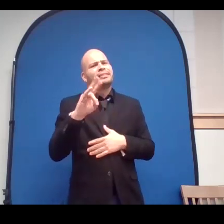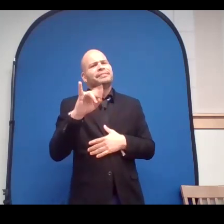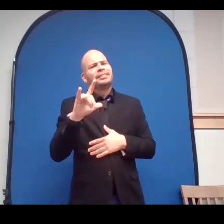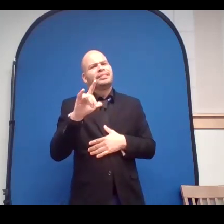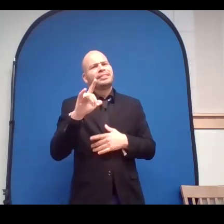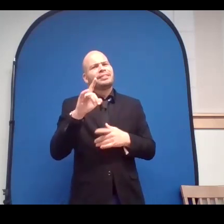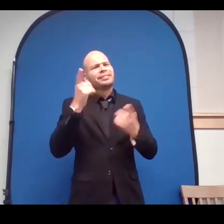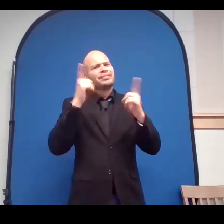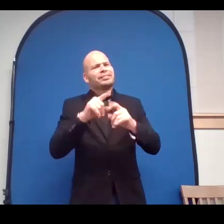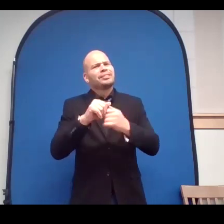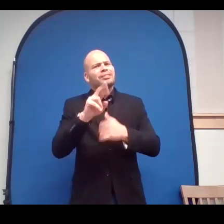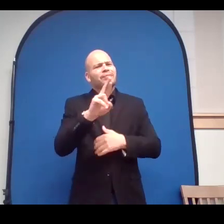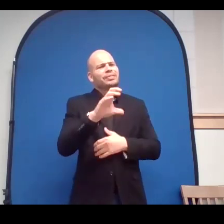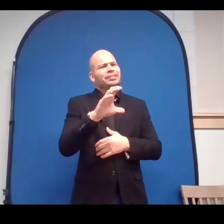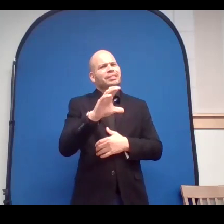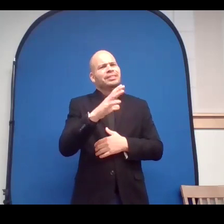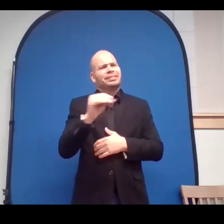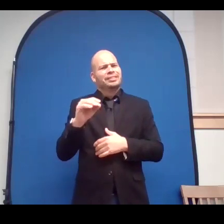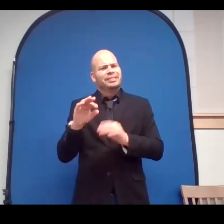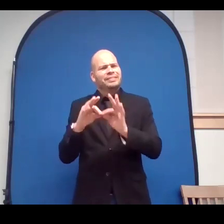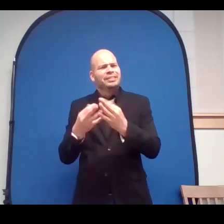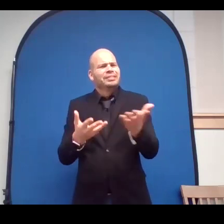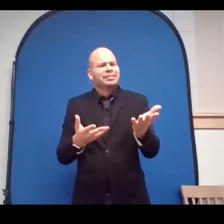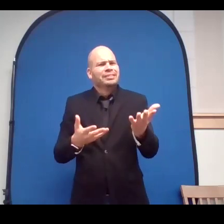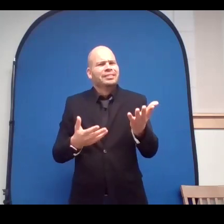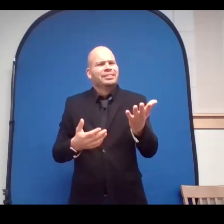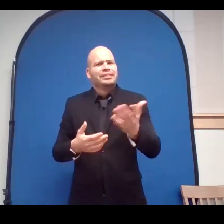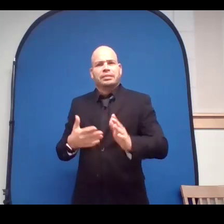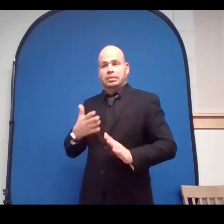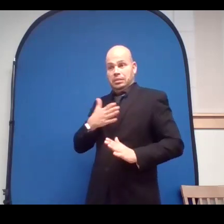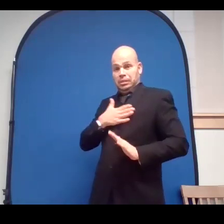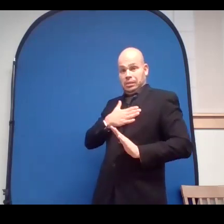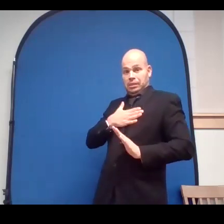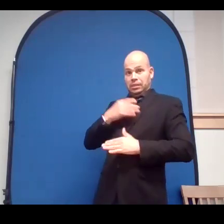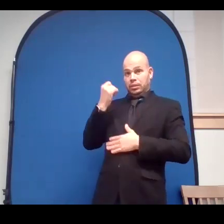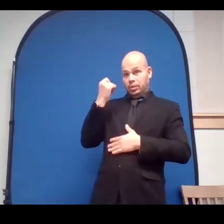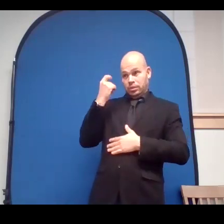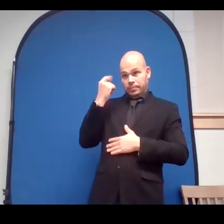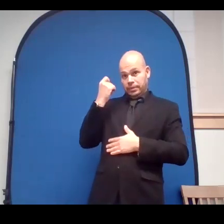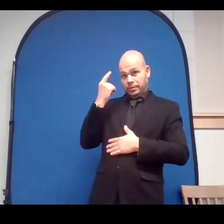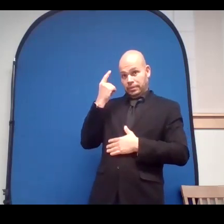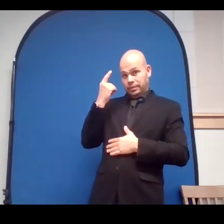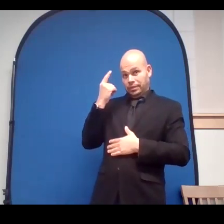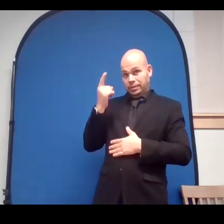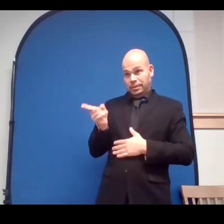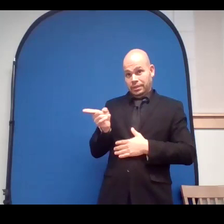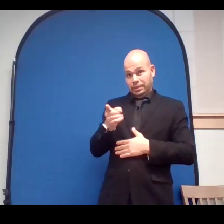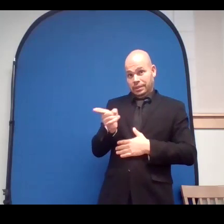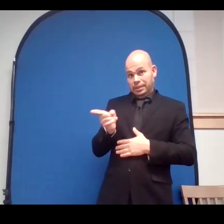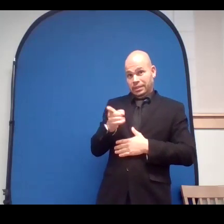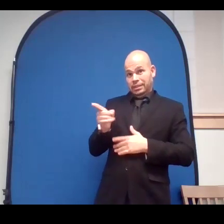My understanding was that it was the agreement to have the firearms removed out of was by his